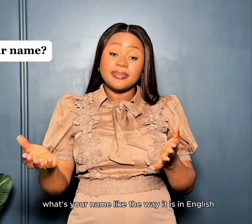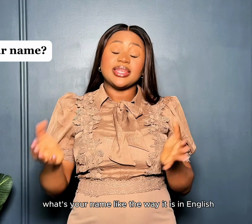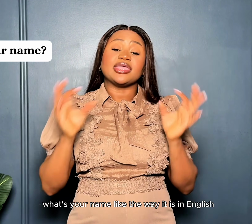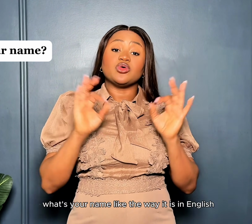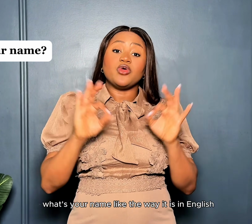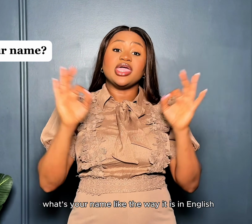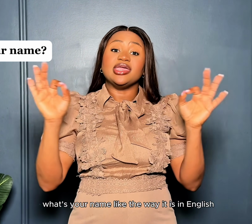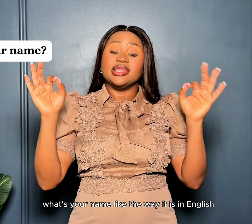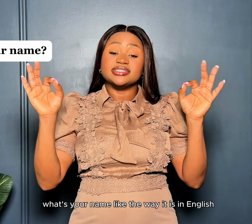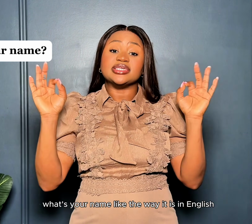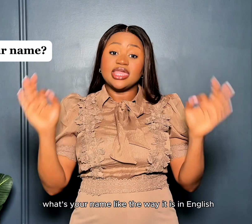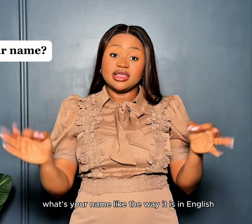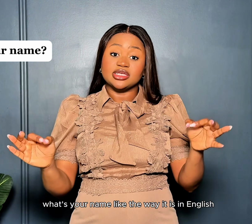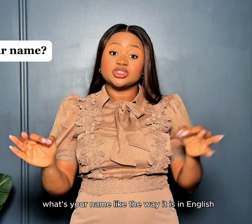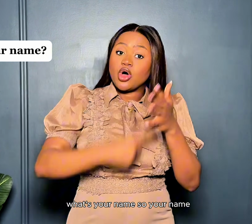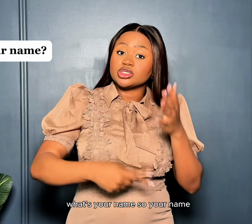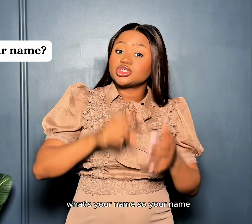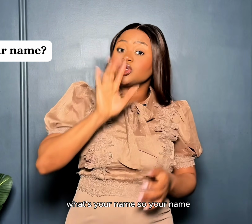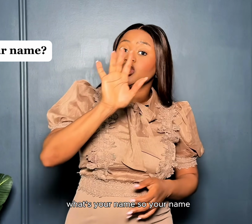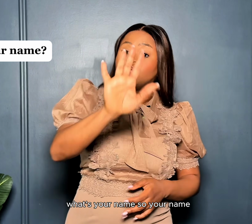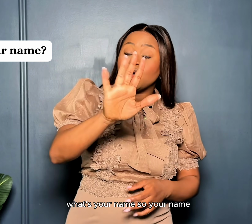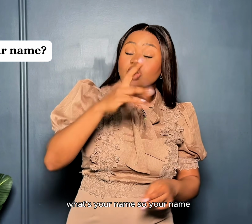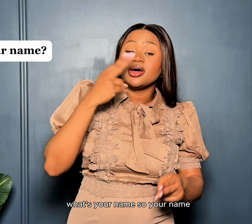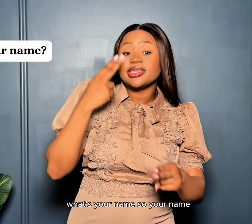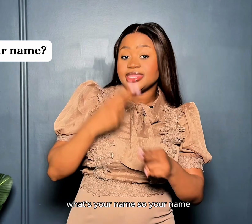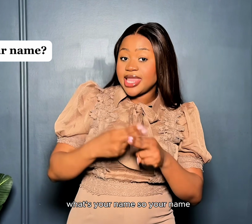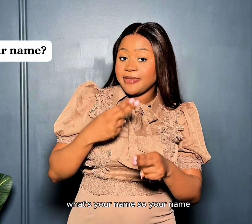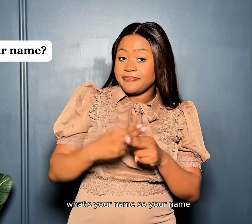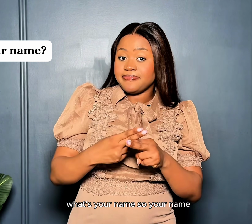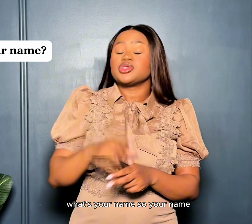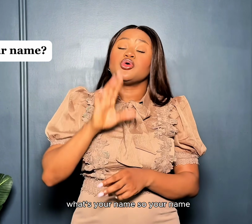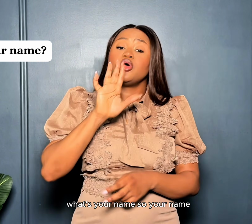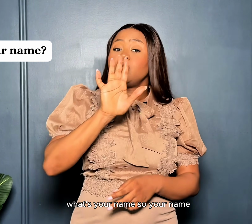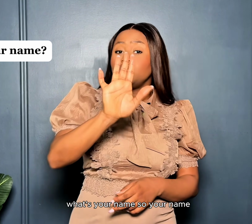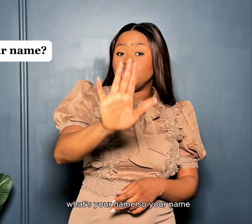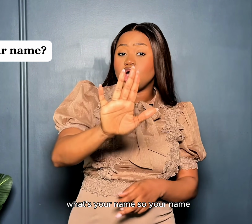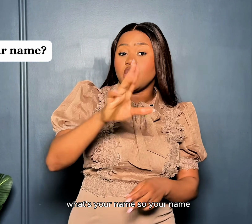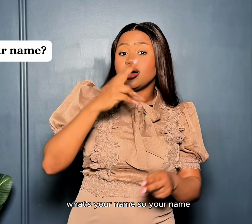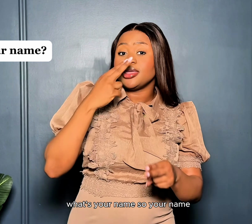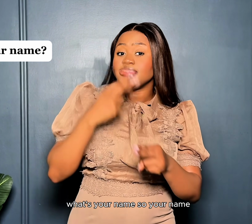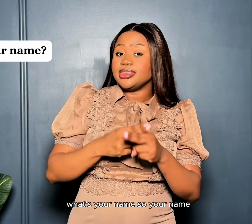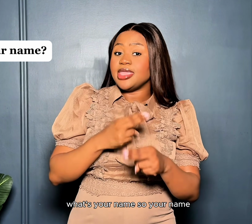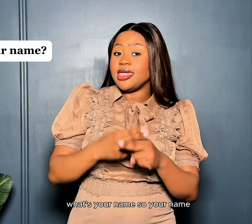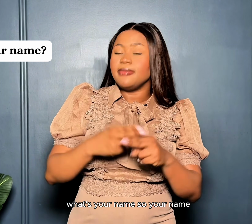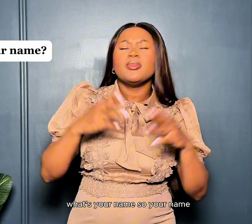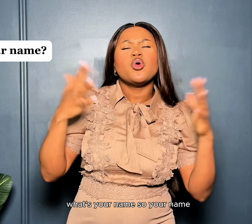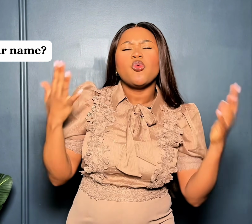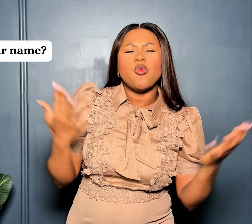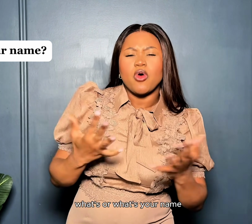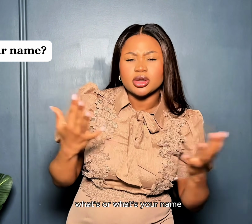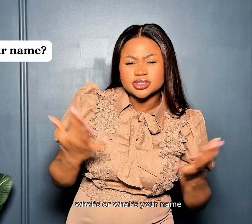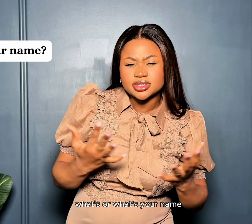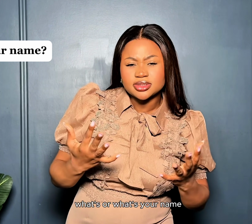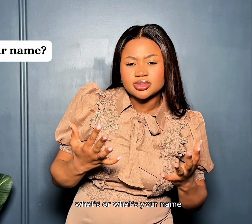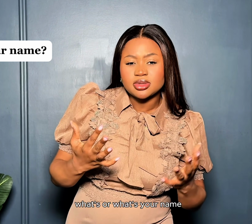like the way it is in English. What's your name? So your name what